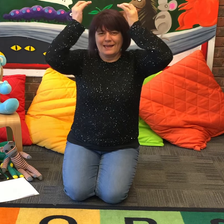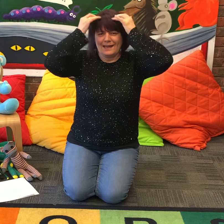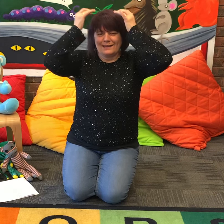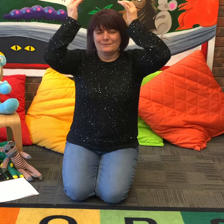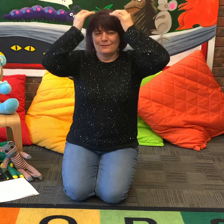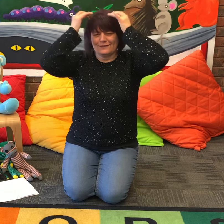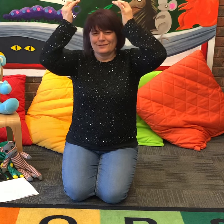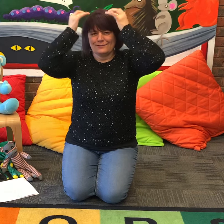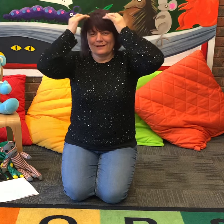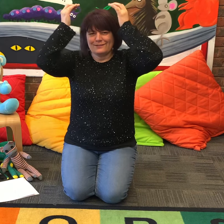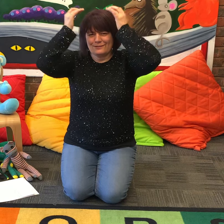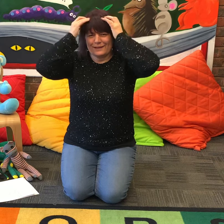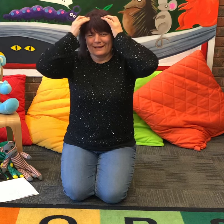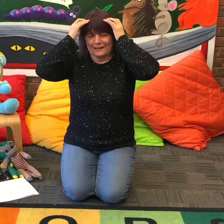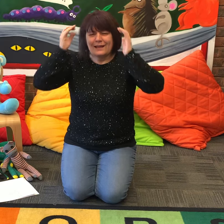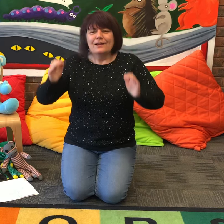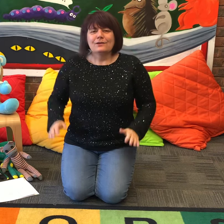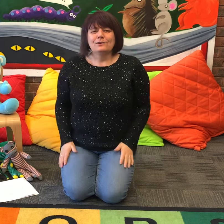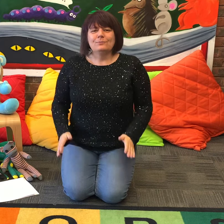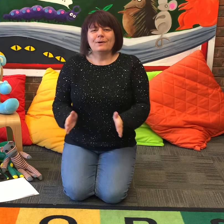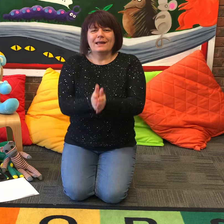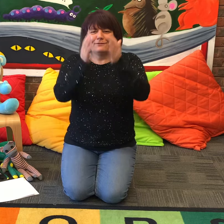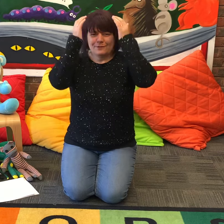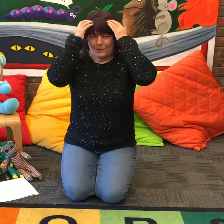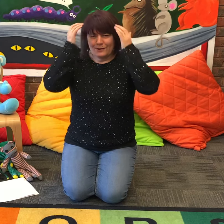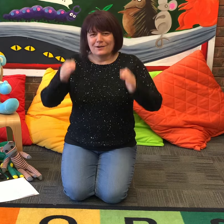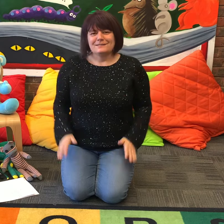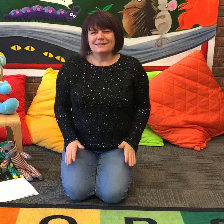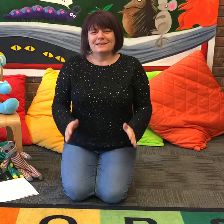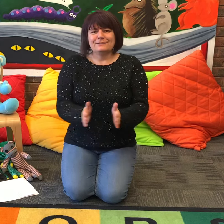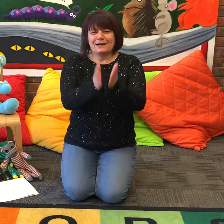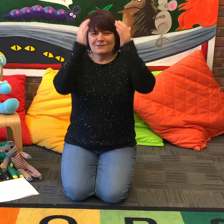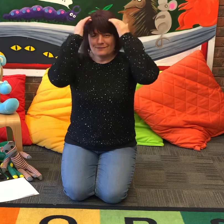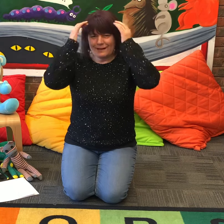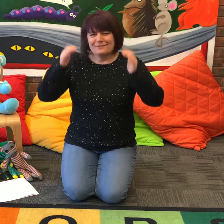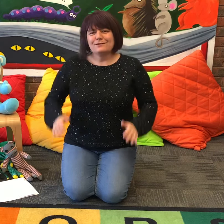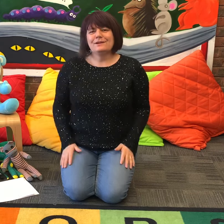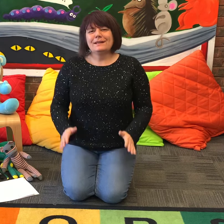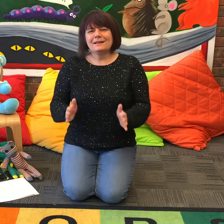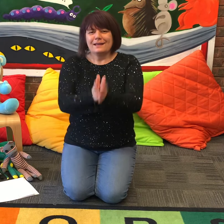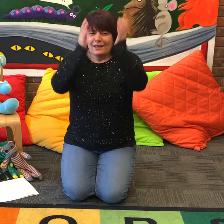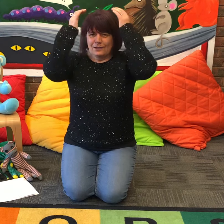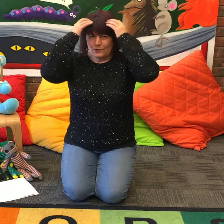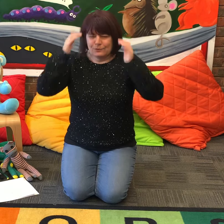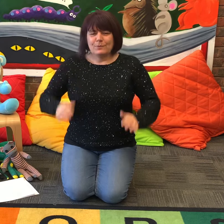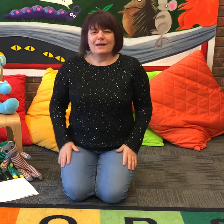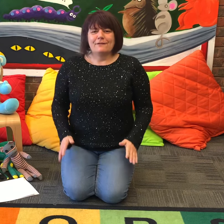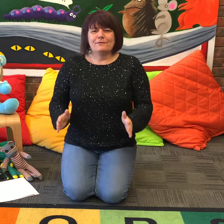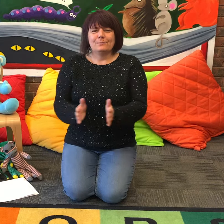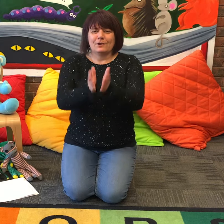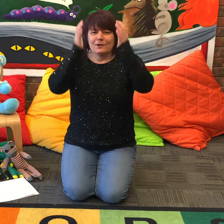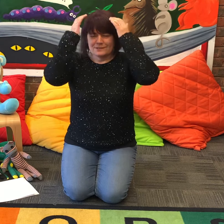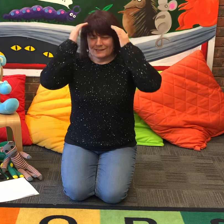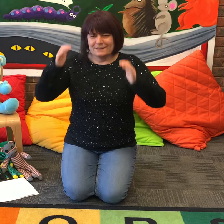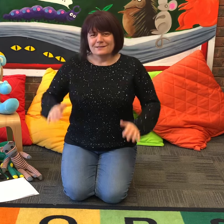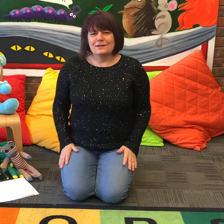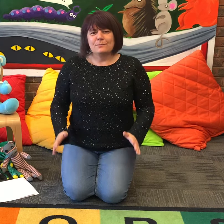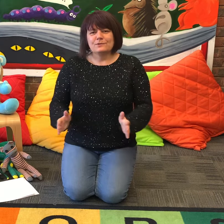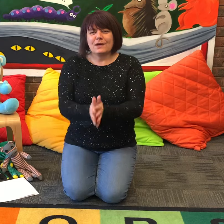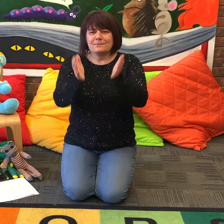1, 2, 3, 4, 5, 6, 7, 8, 9, 10, round and round the ring. Goodbye, everybody, round and round the ring. Goodbye, everybody, there's no more time to